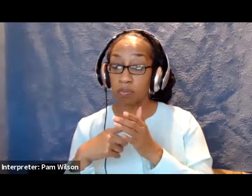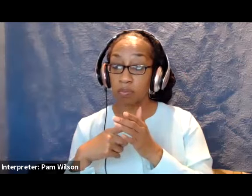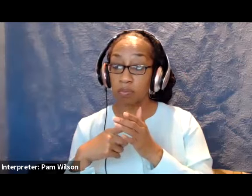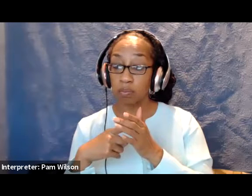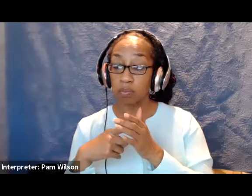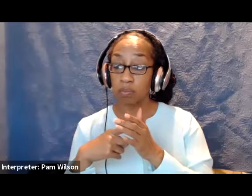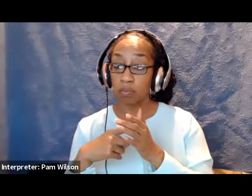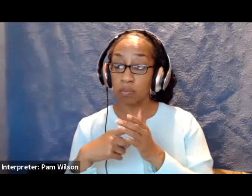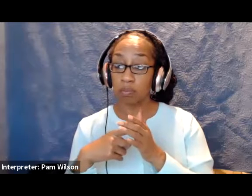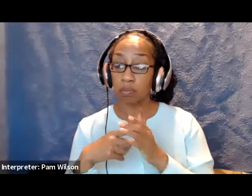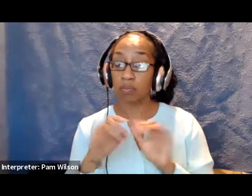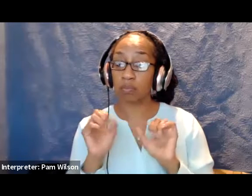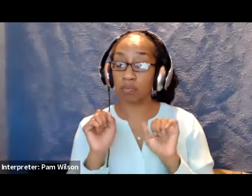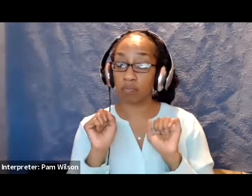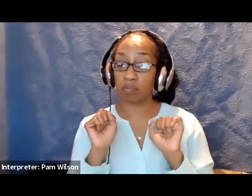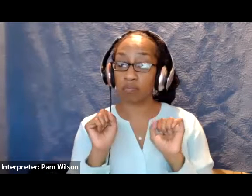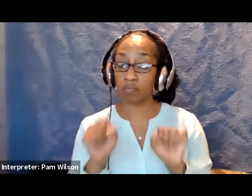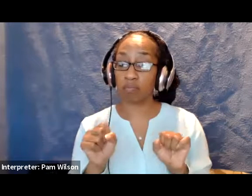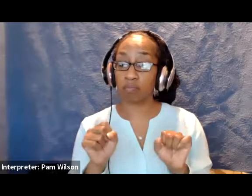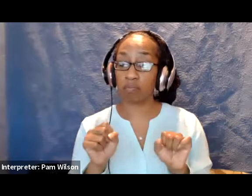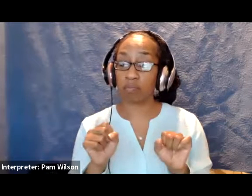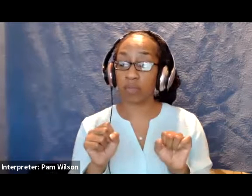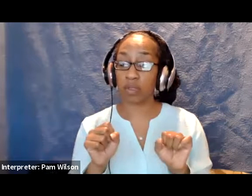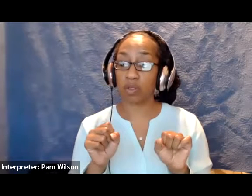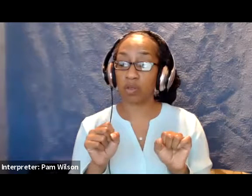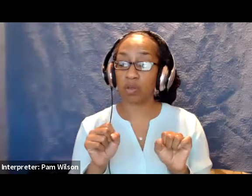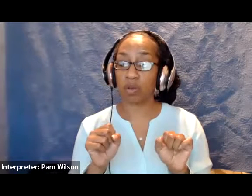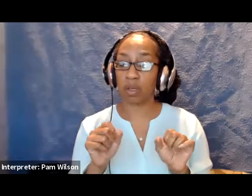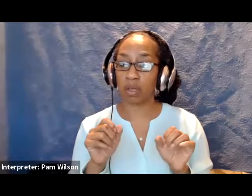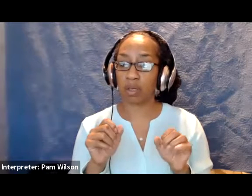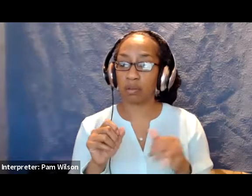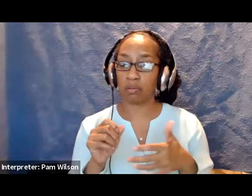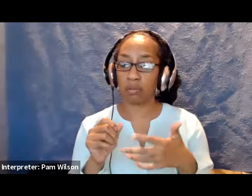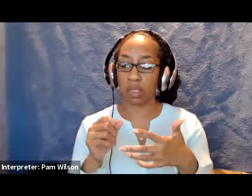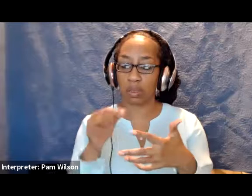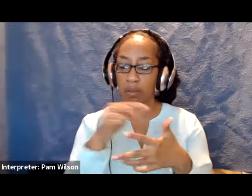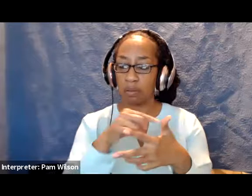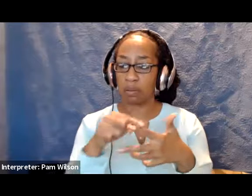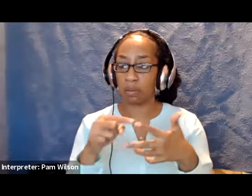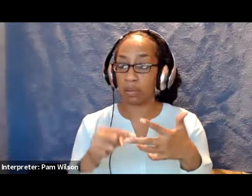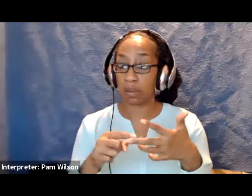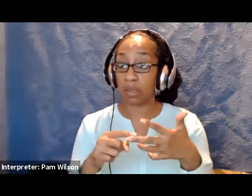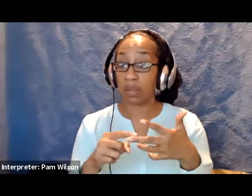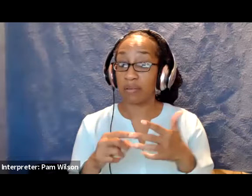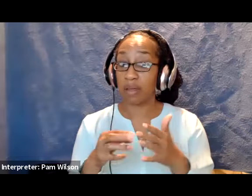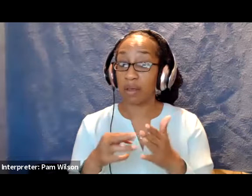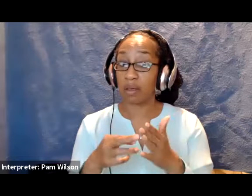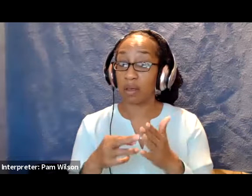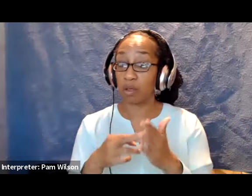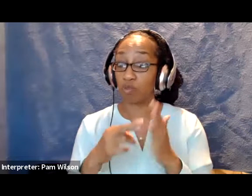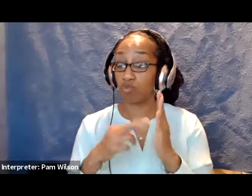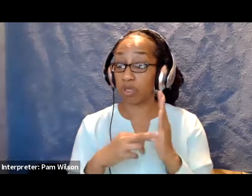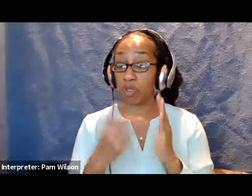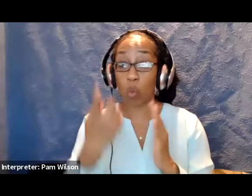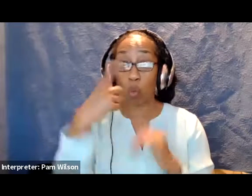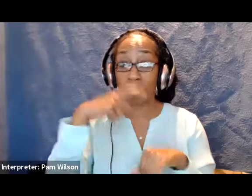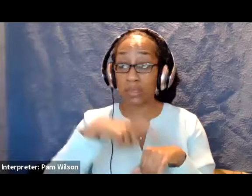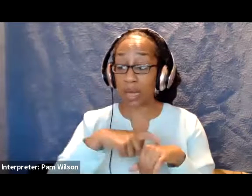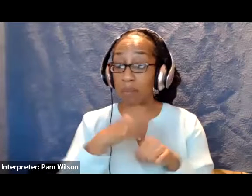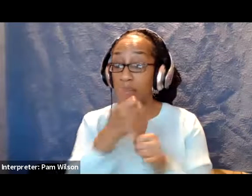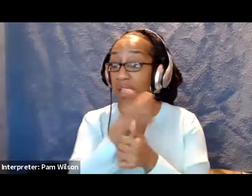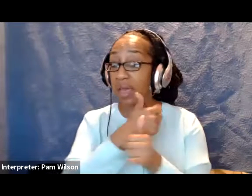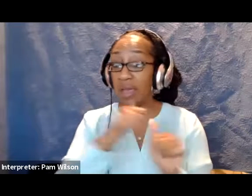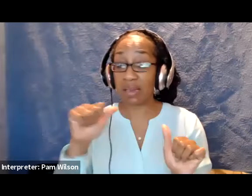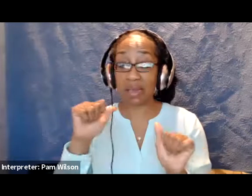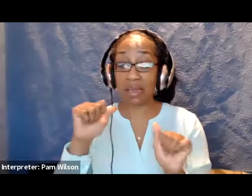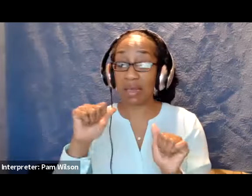you can specify one of 3 options. So they can register once and attend any of the occurrences. They